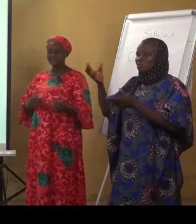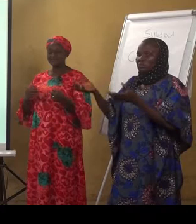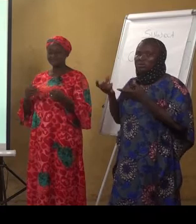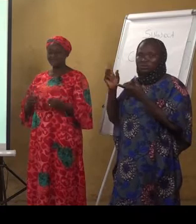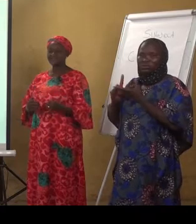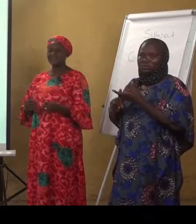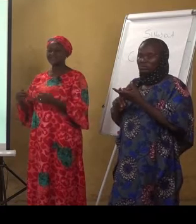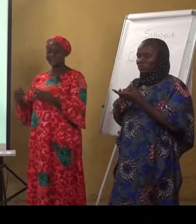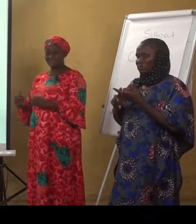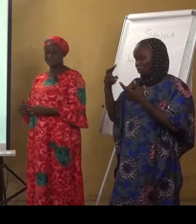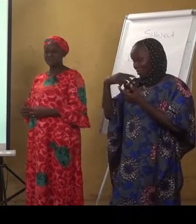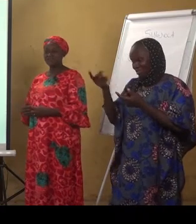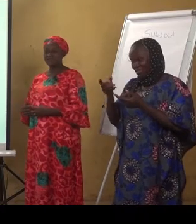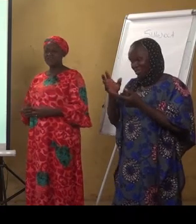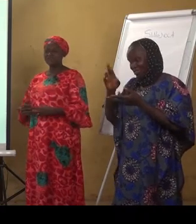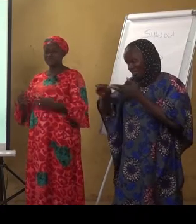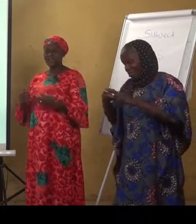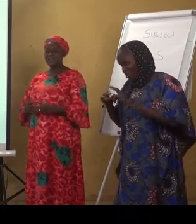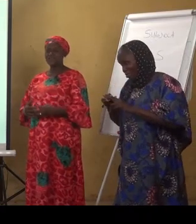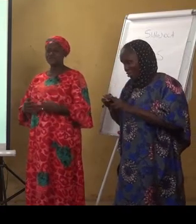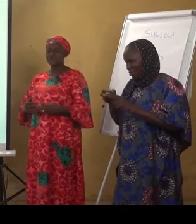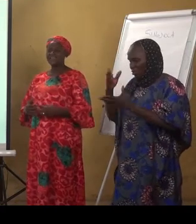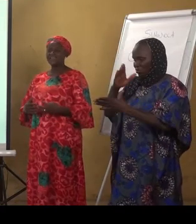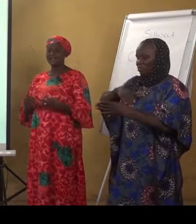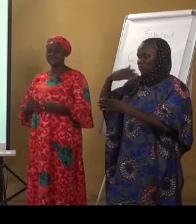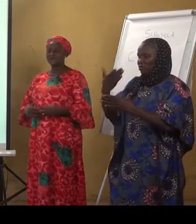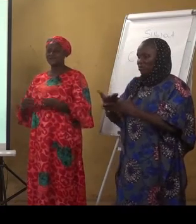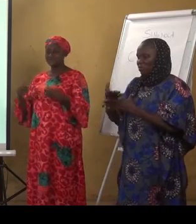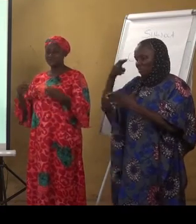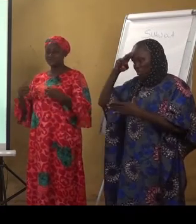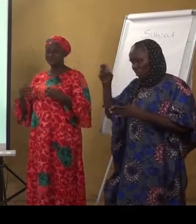Onesimus and his master, Philemon, to find out whether